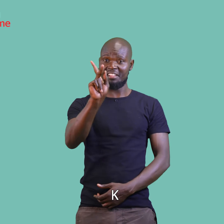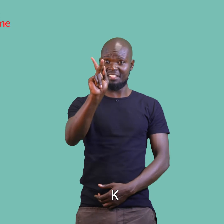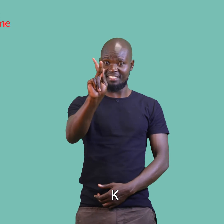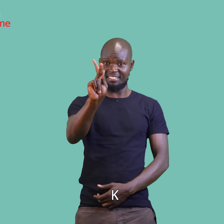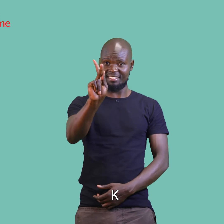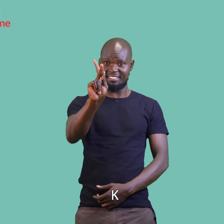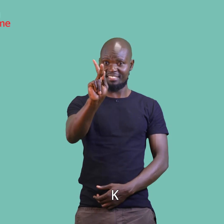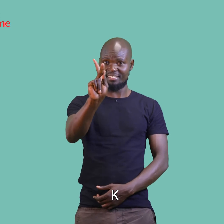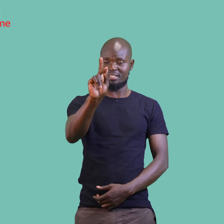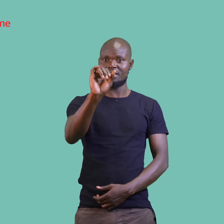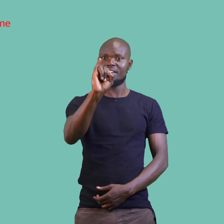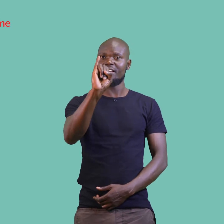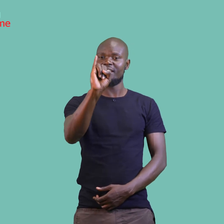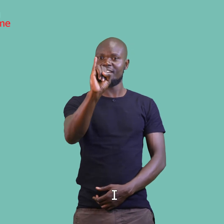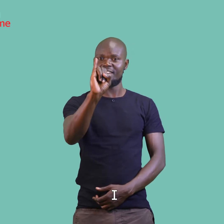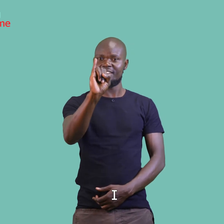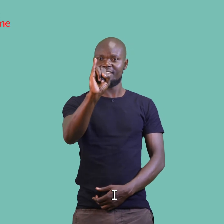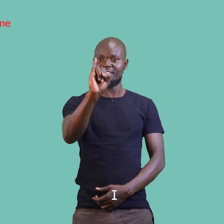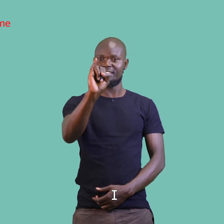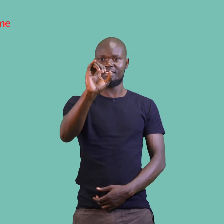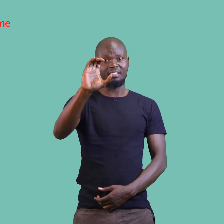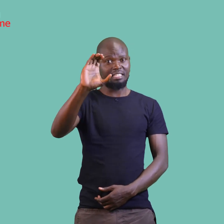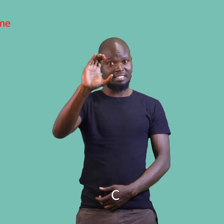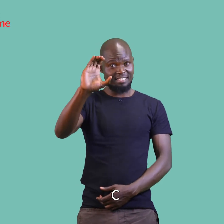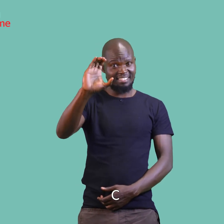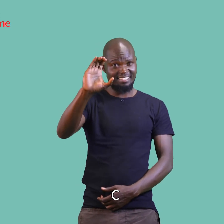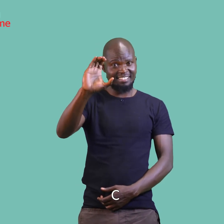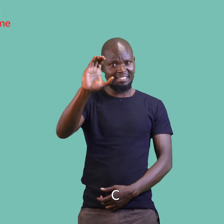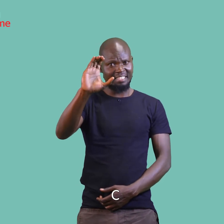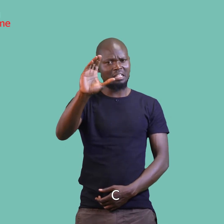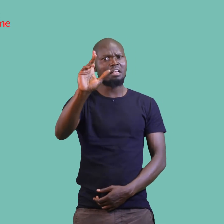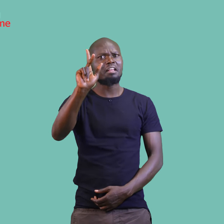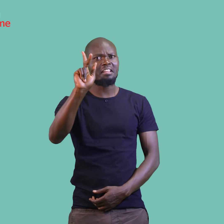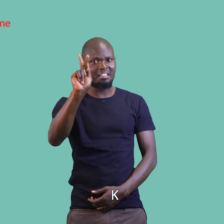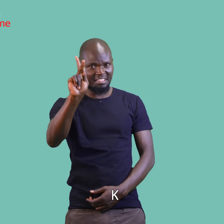K I C K.